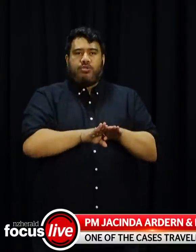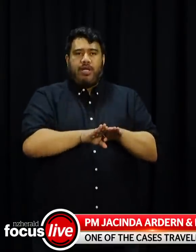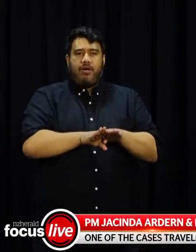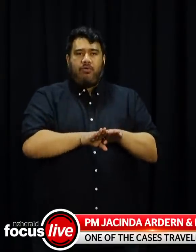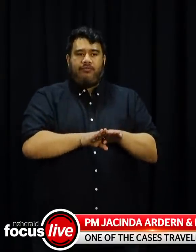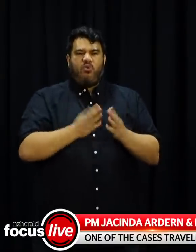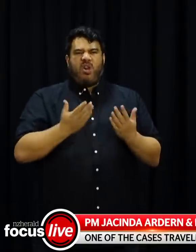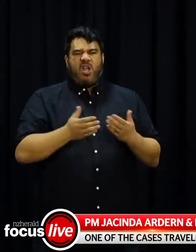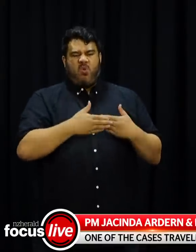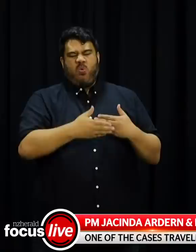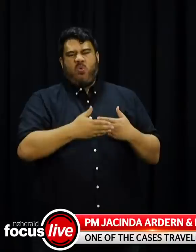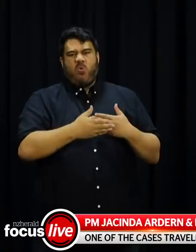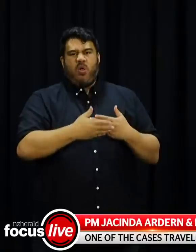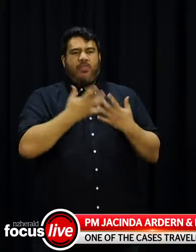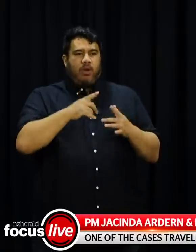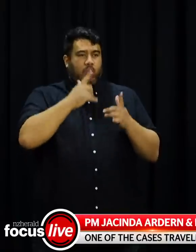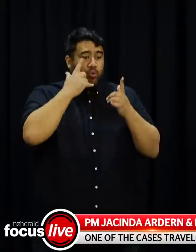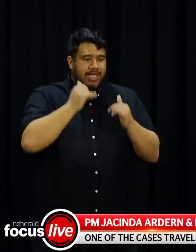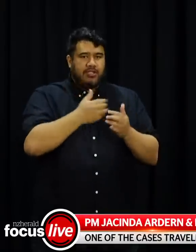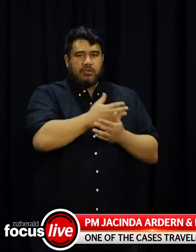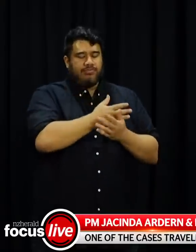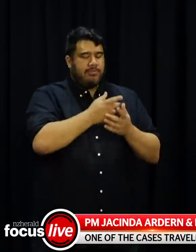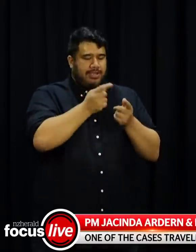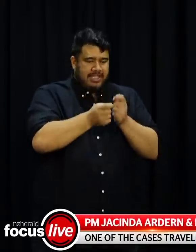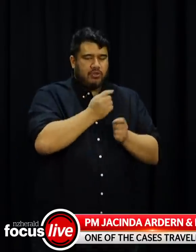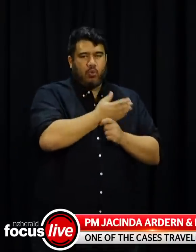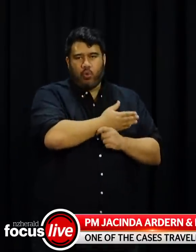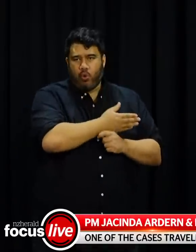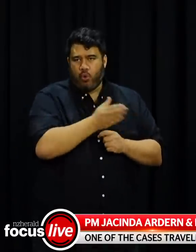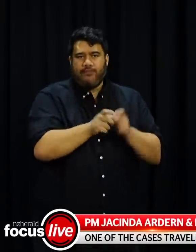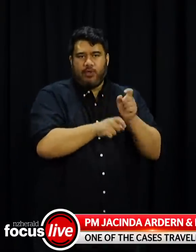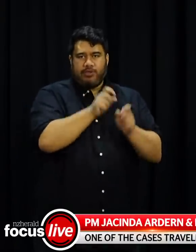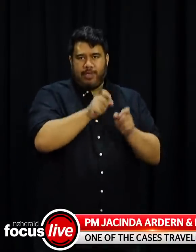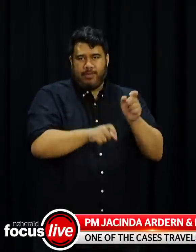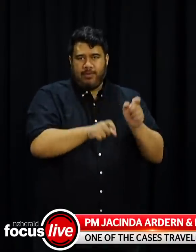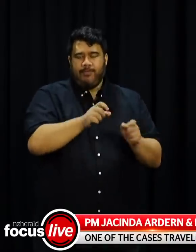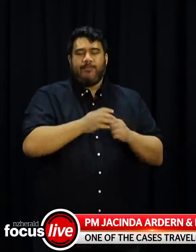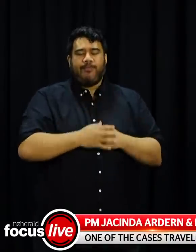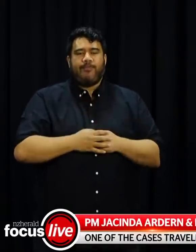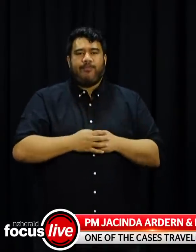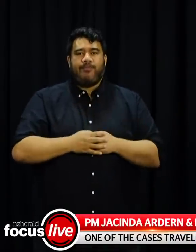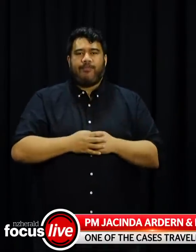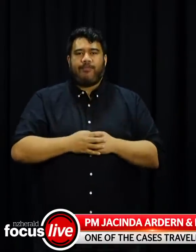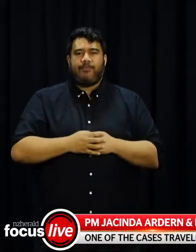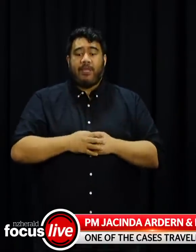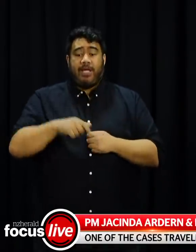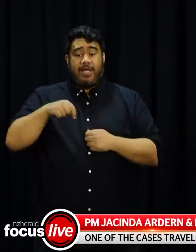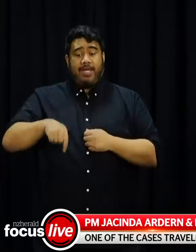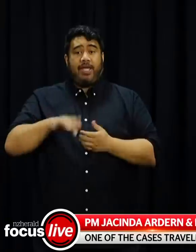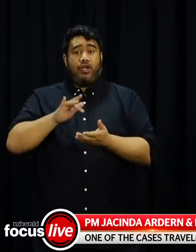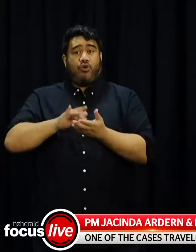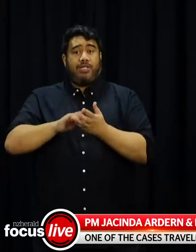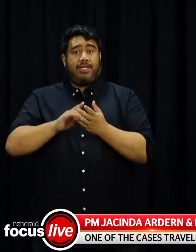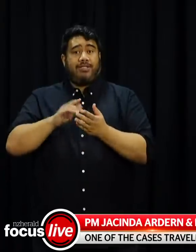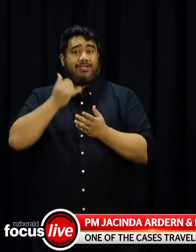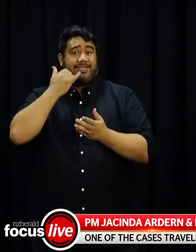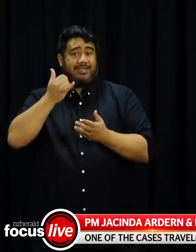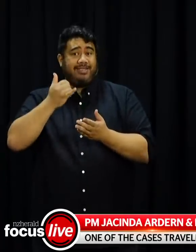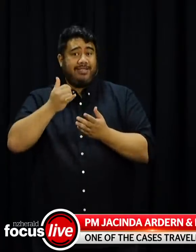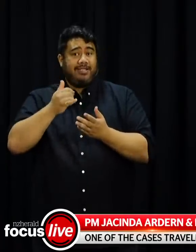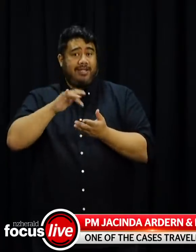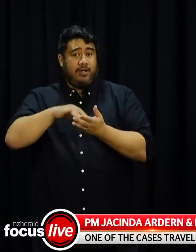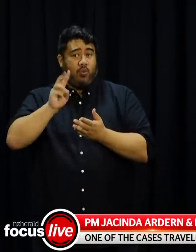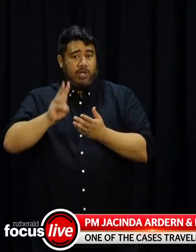That follow-up will happen from our National Contact Tracing Centre here in Wellington. There are 3 of the husband